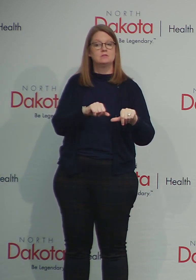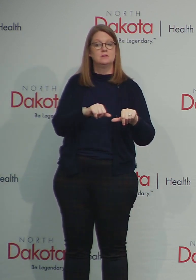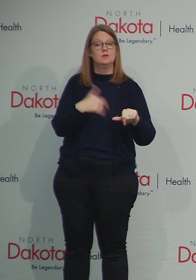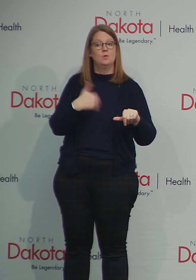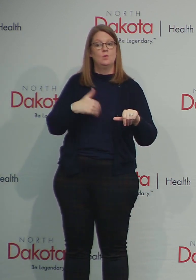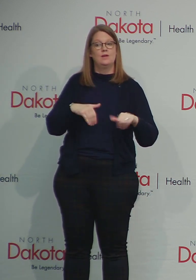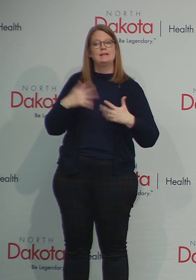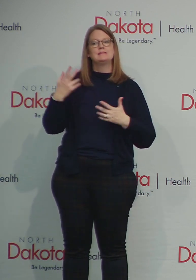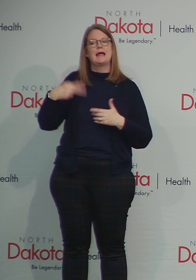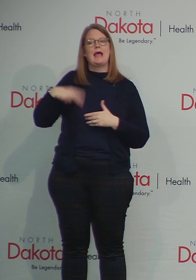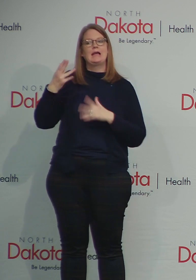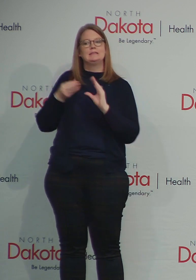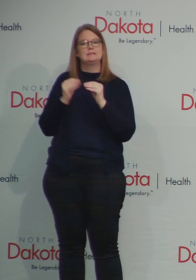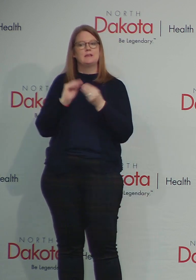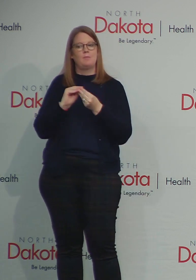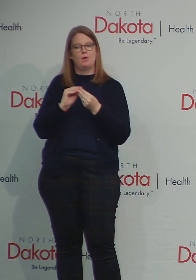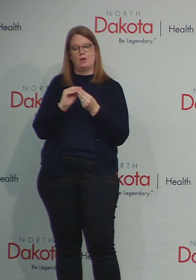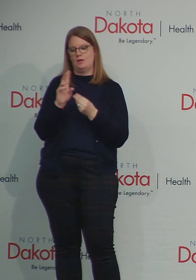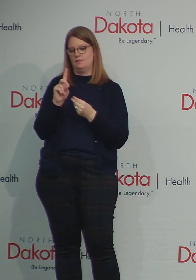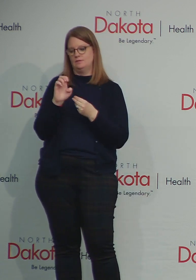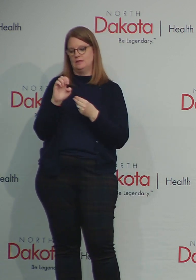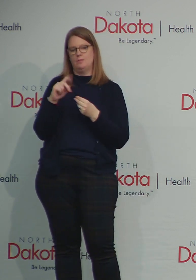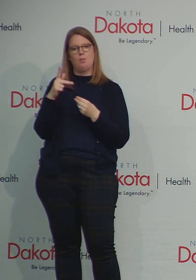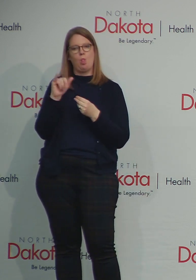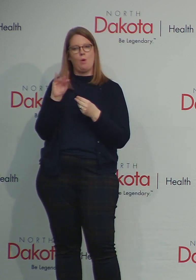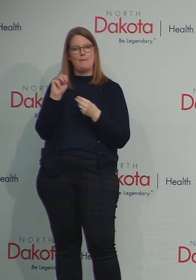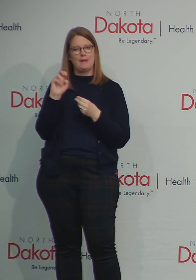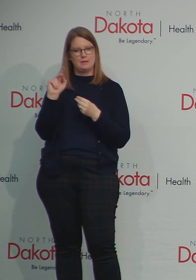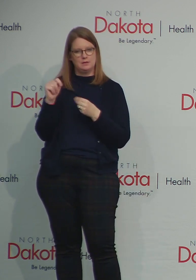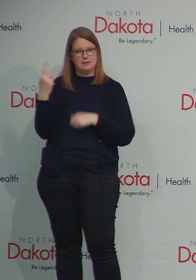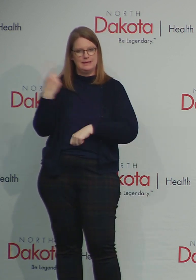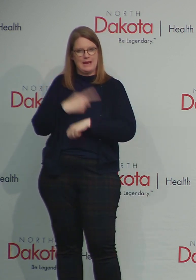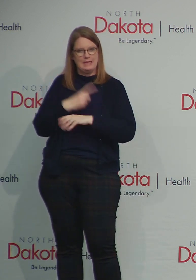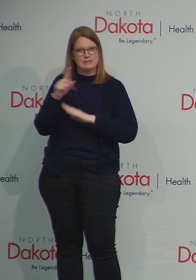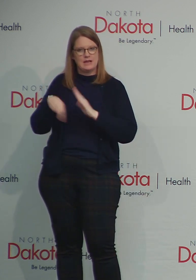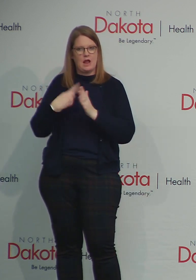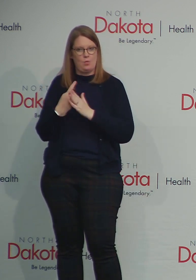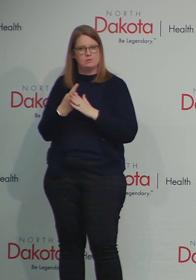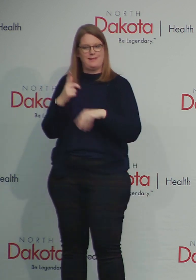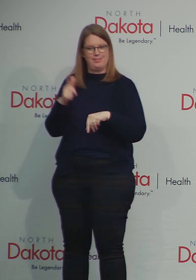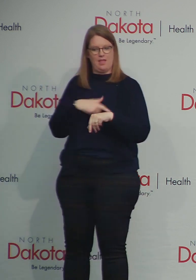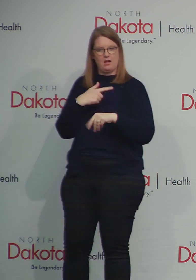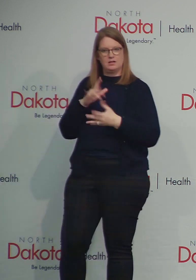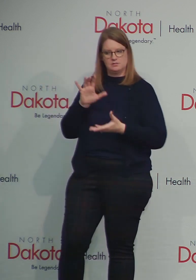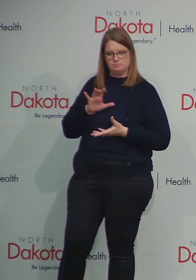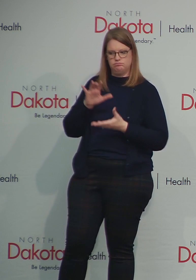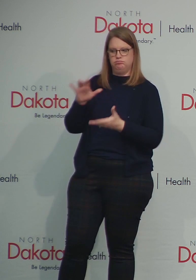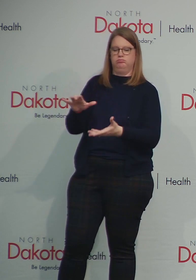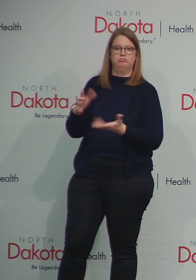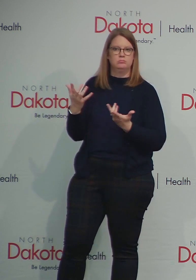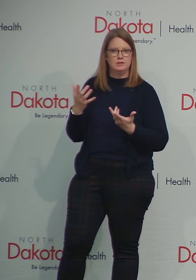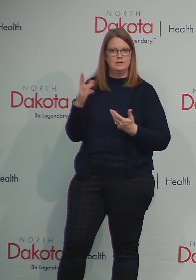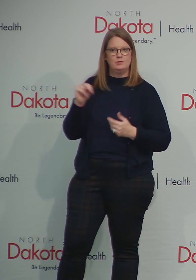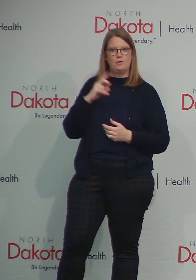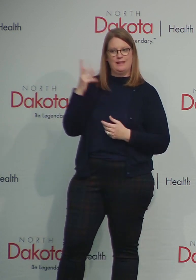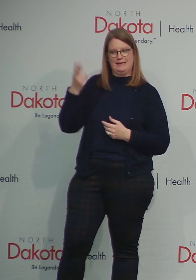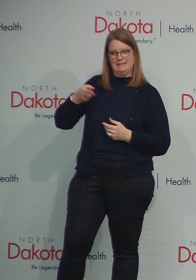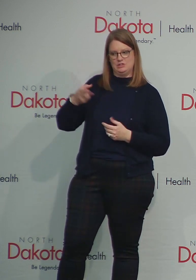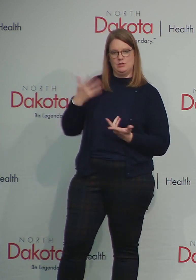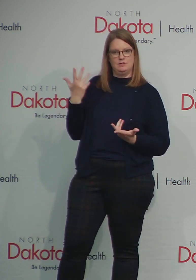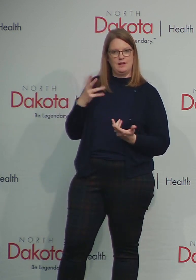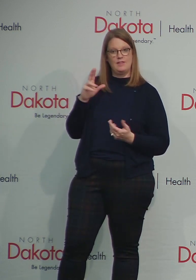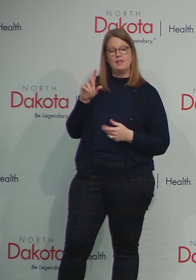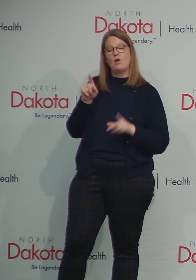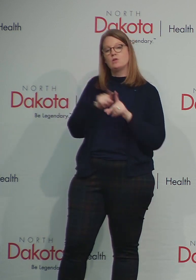of deployment days and hours. It's the largest and longest mobilization in North Dakota history and the storied history of the North